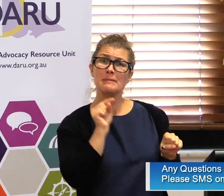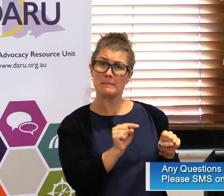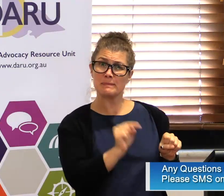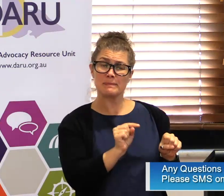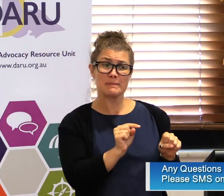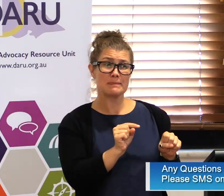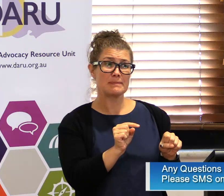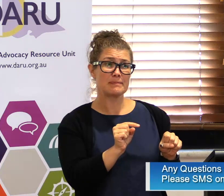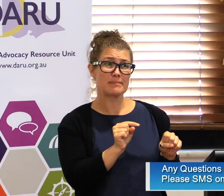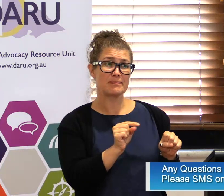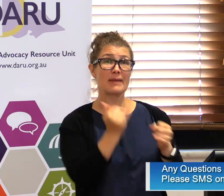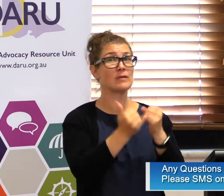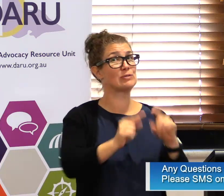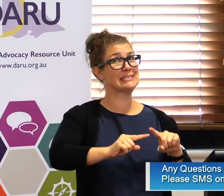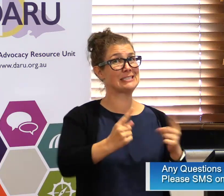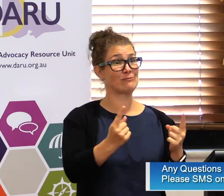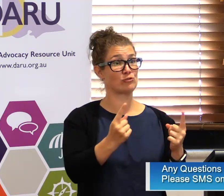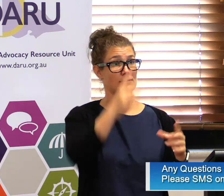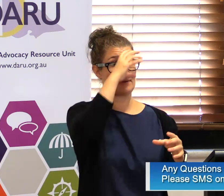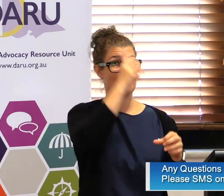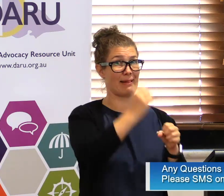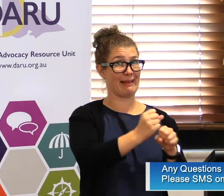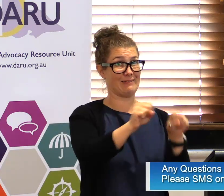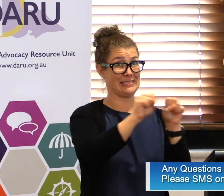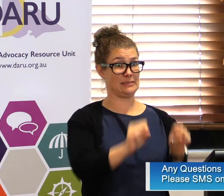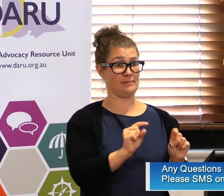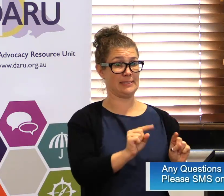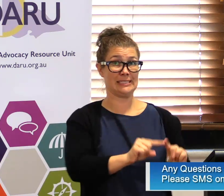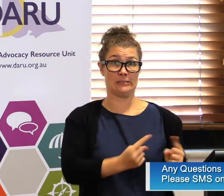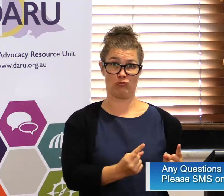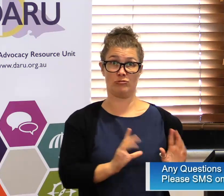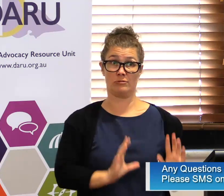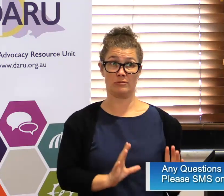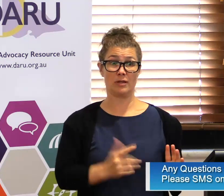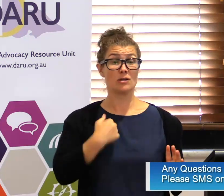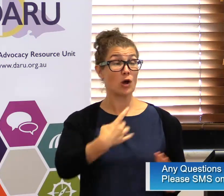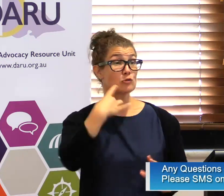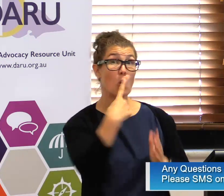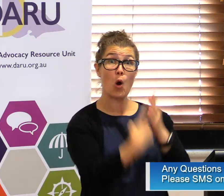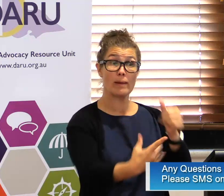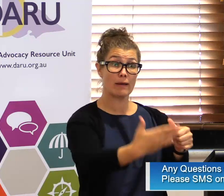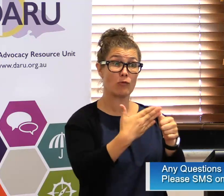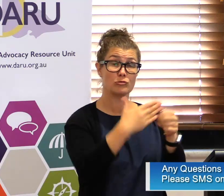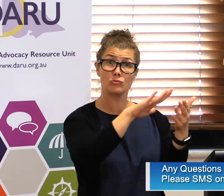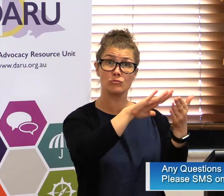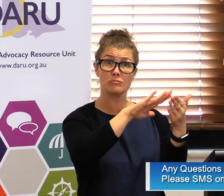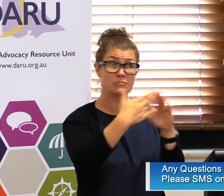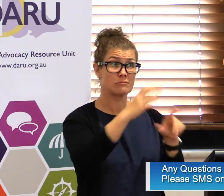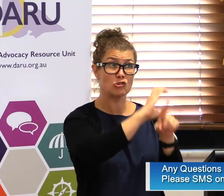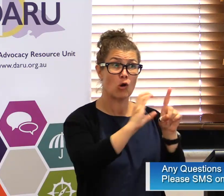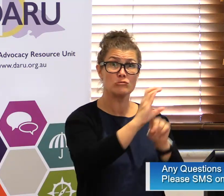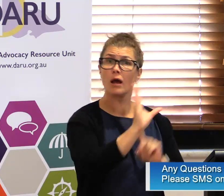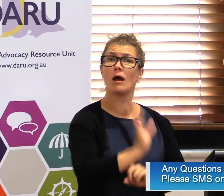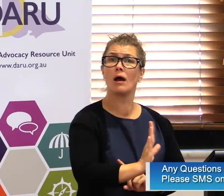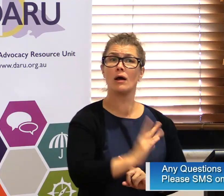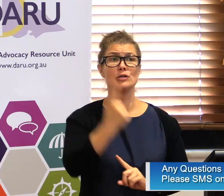is there. And it's a different belief system, and I saw it not just in Aboriginal culture, but you see